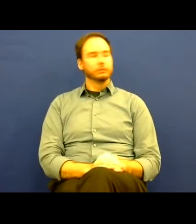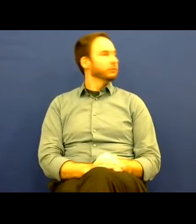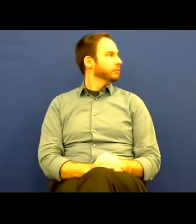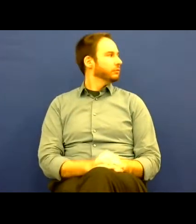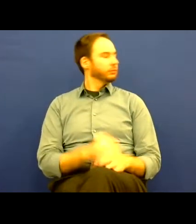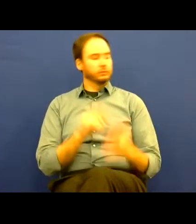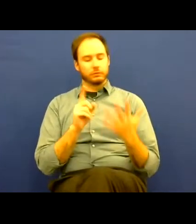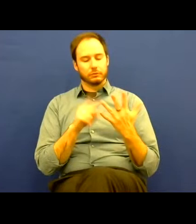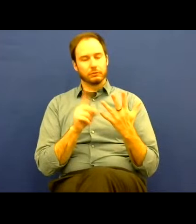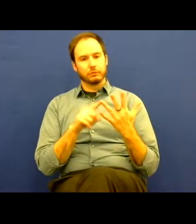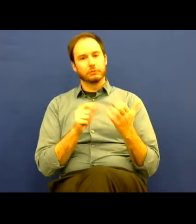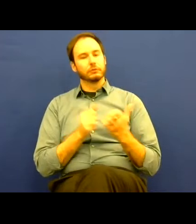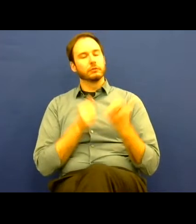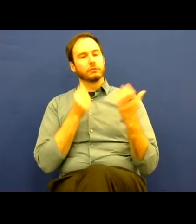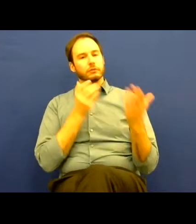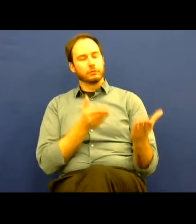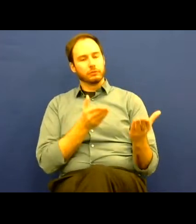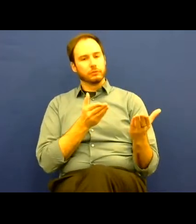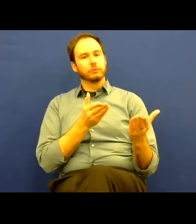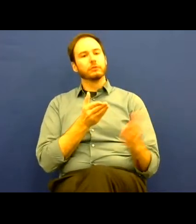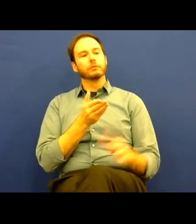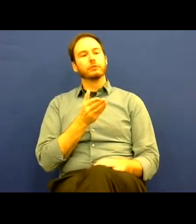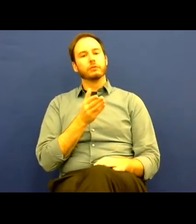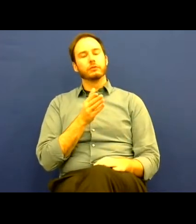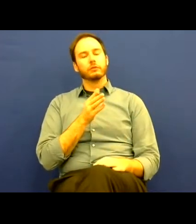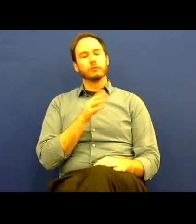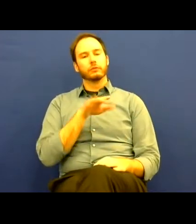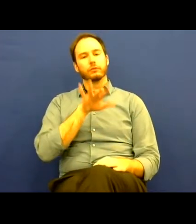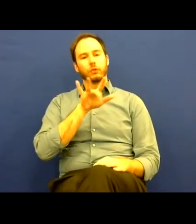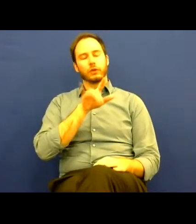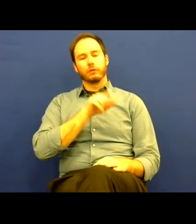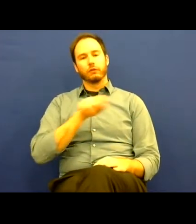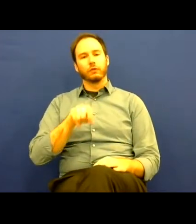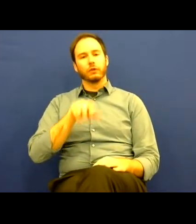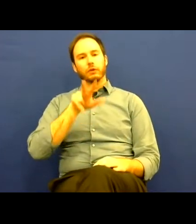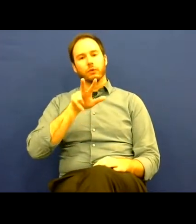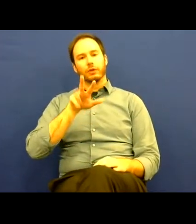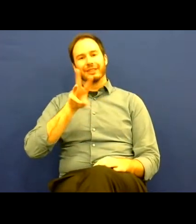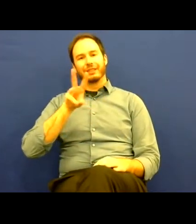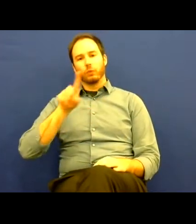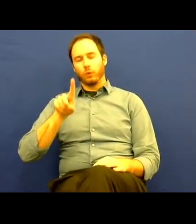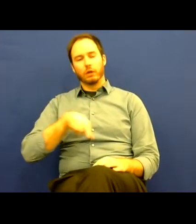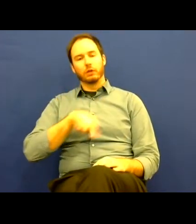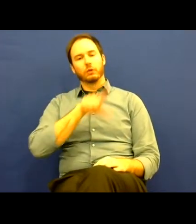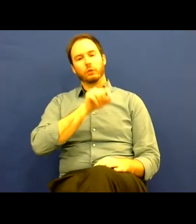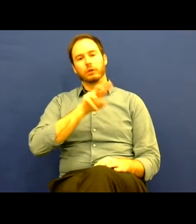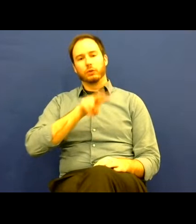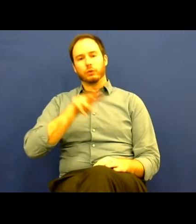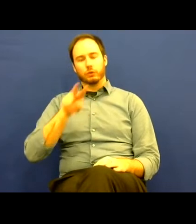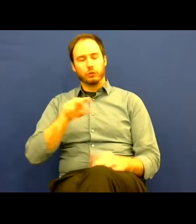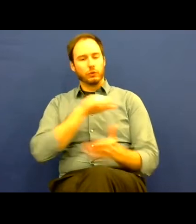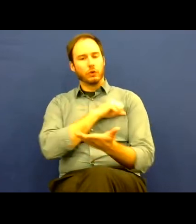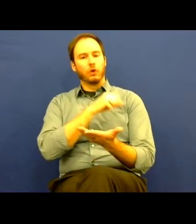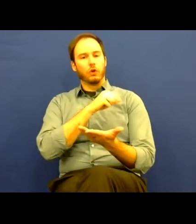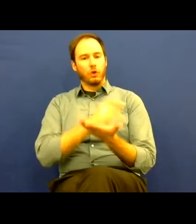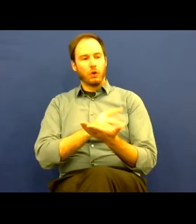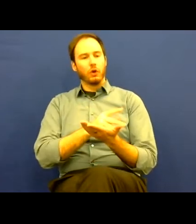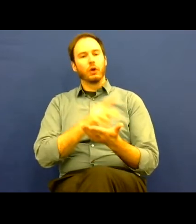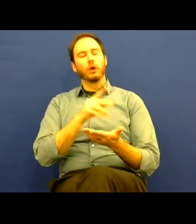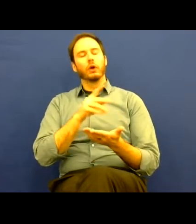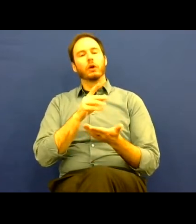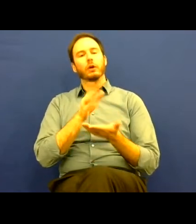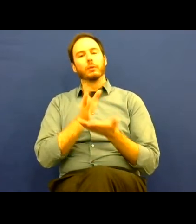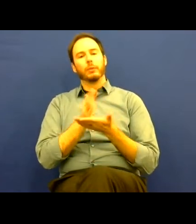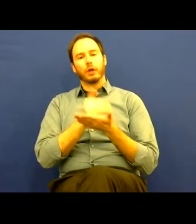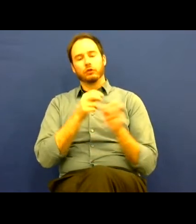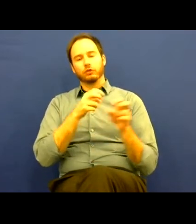Mr. Supervisor, fellow town board members, I have resolution 25-361, 2022 to authorize budget